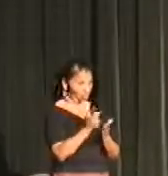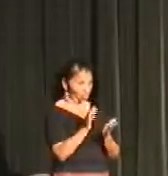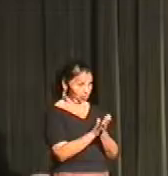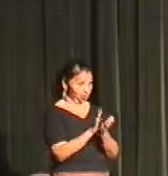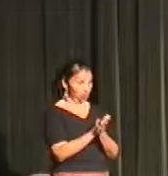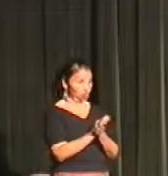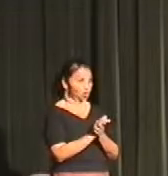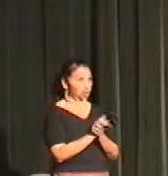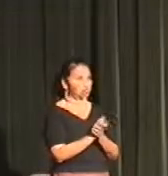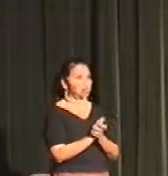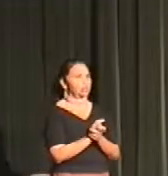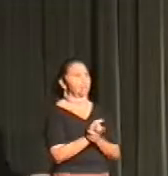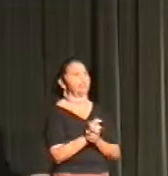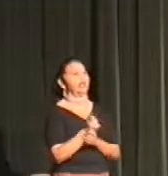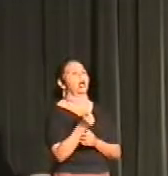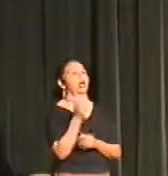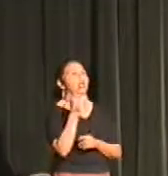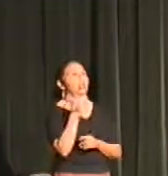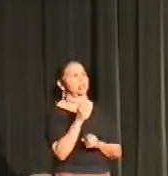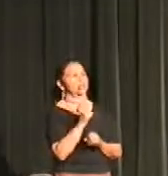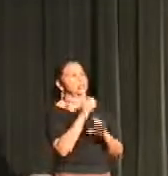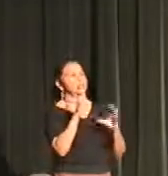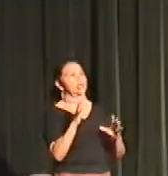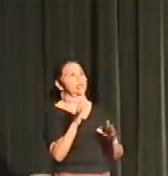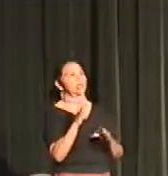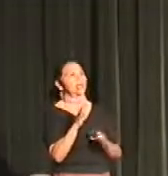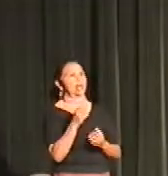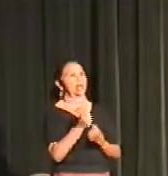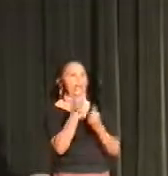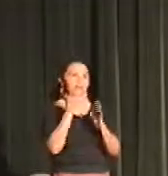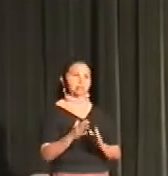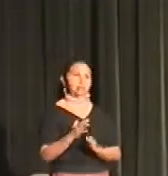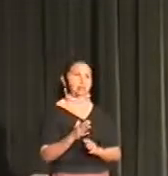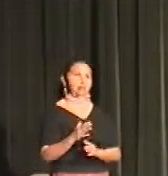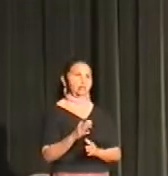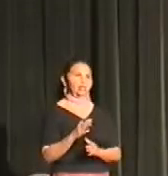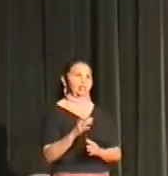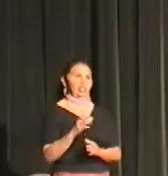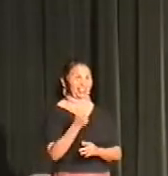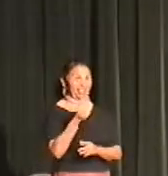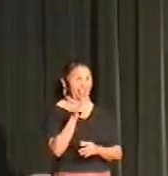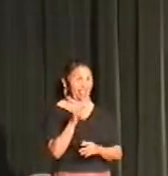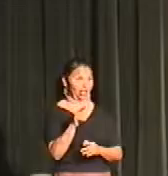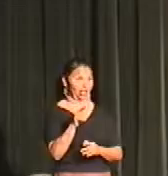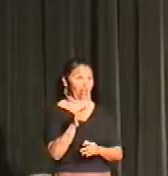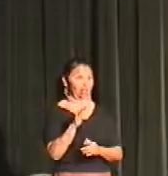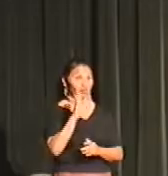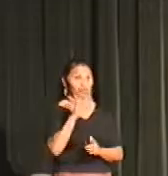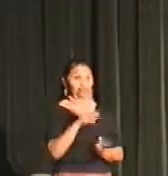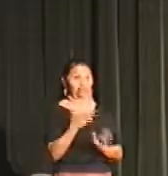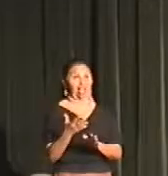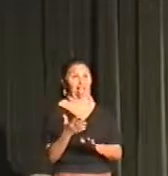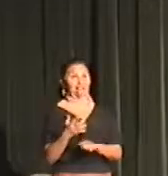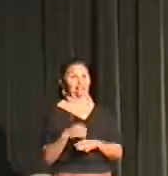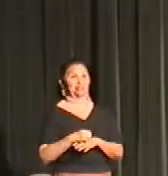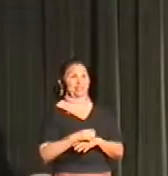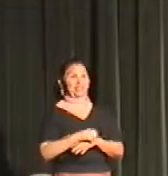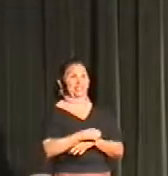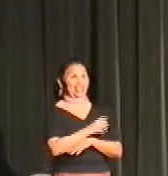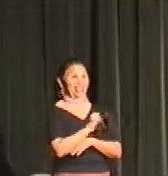clear that my sponsor, Gail Wilson, 48 years old, was dying of cancer. And I spent a lot of time in the